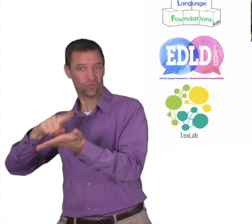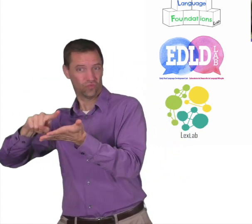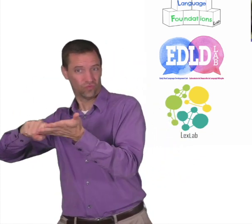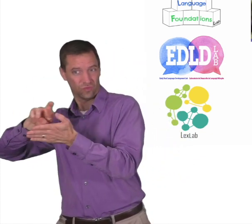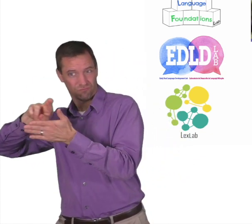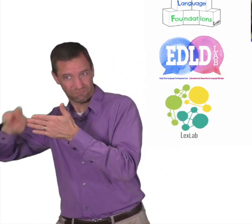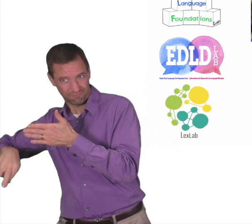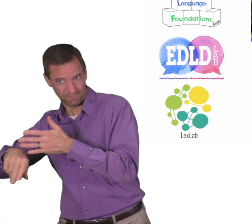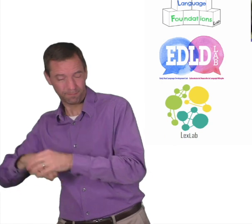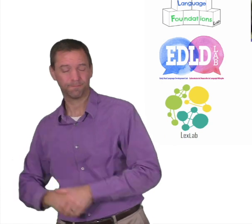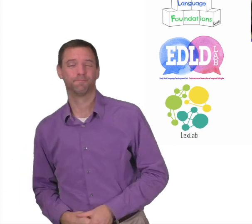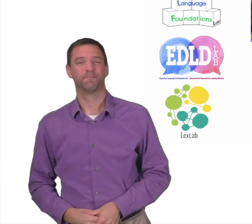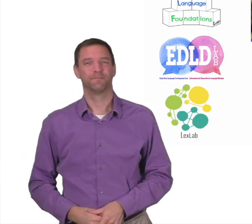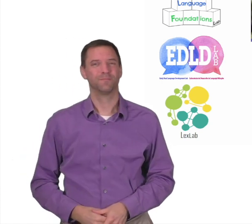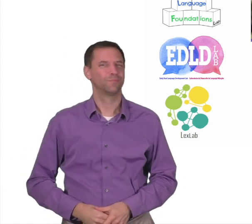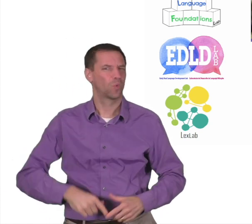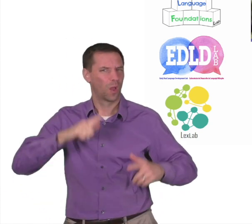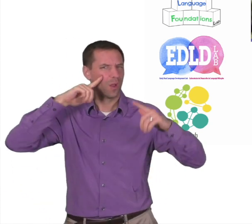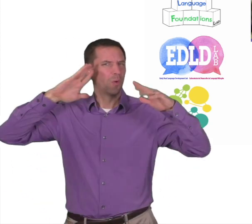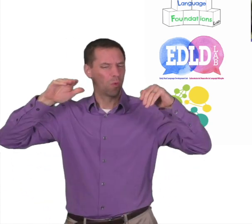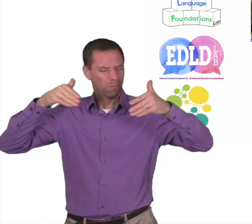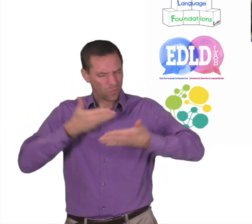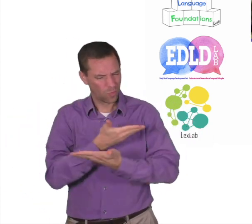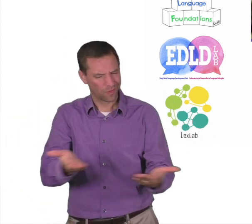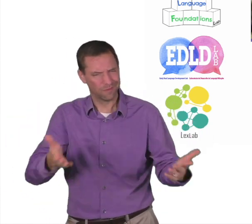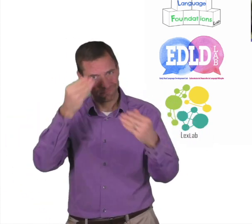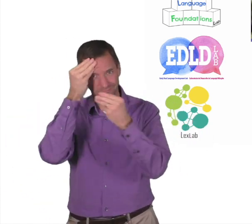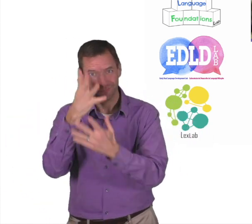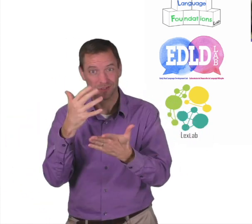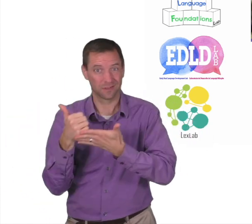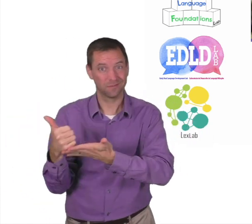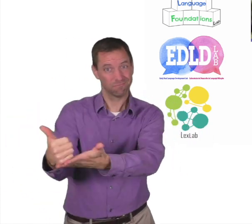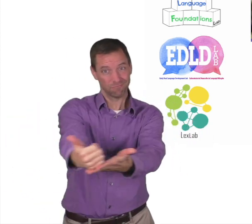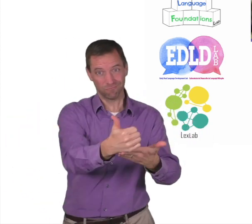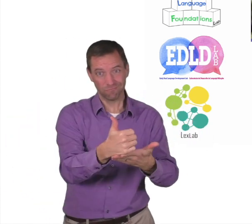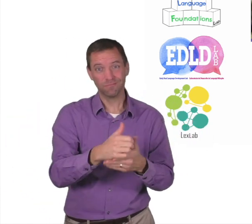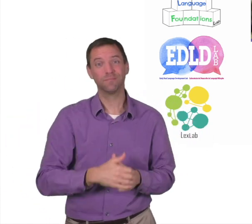2 new research results. I hope that all this information is helpful